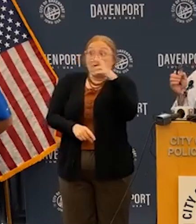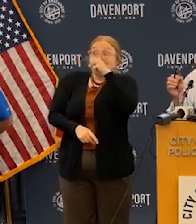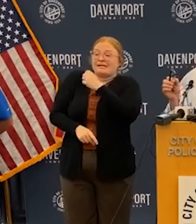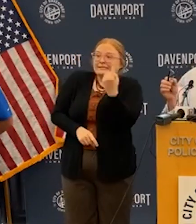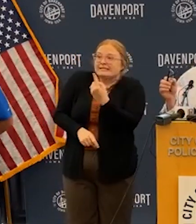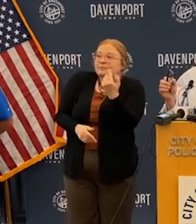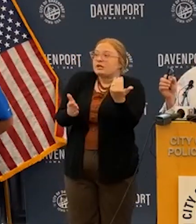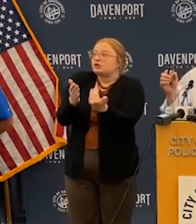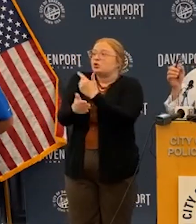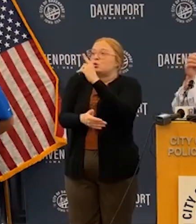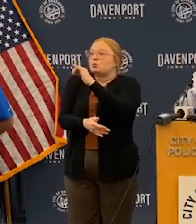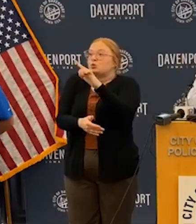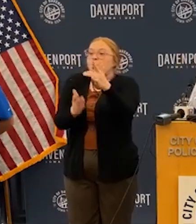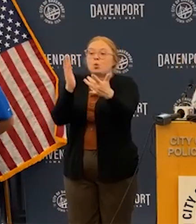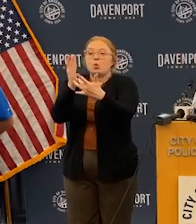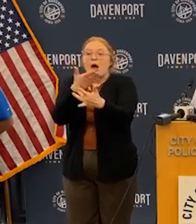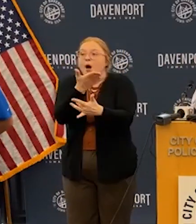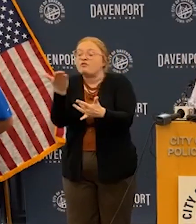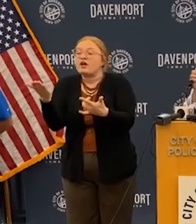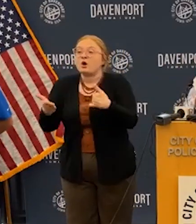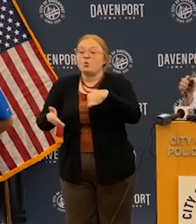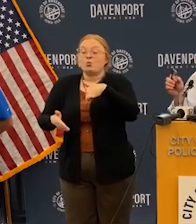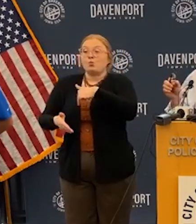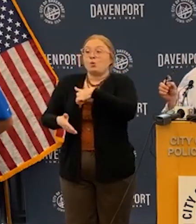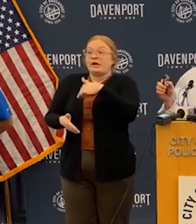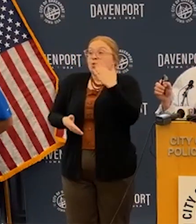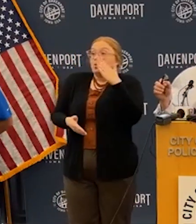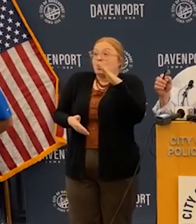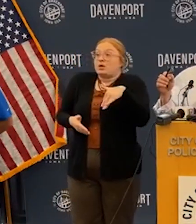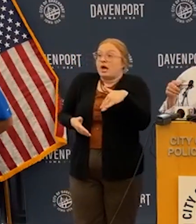get? I mean, infrared has been all over that place.